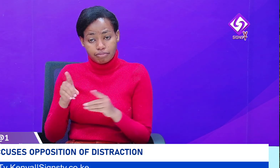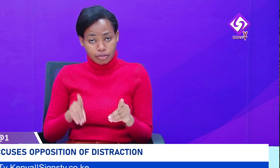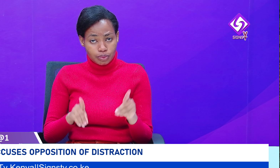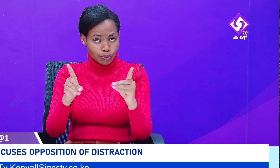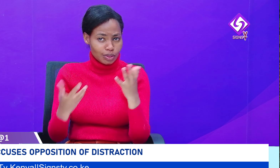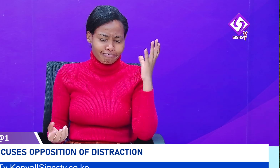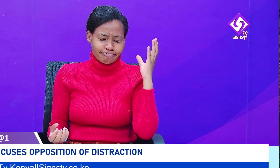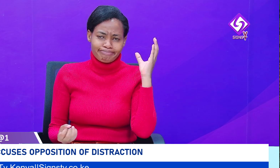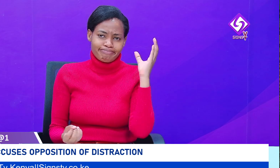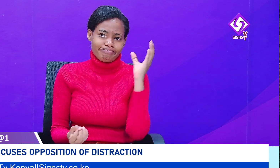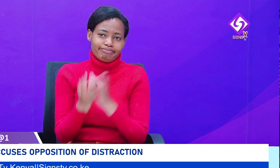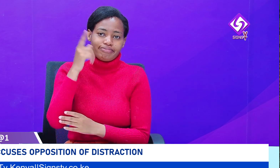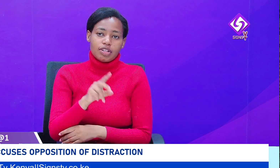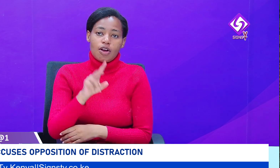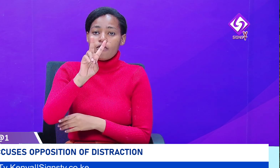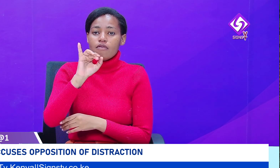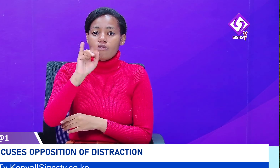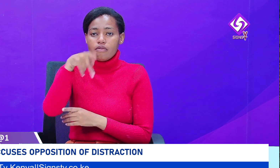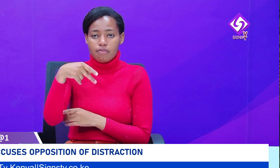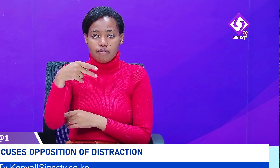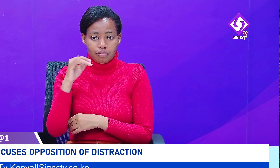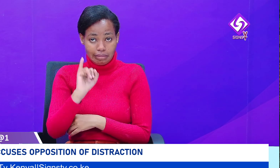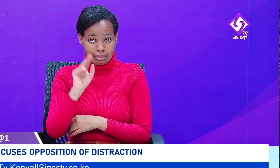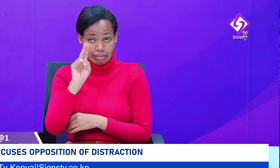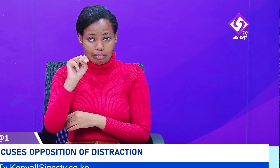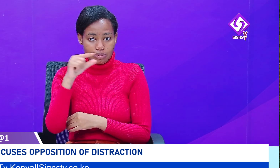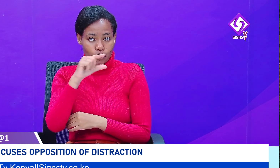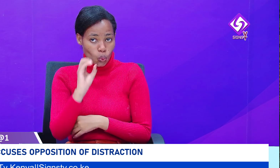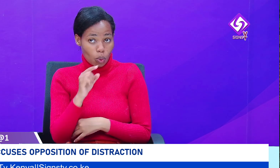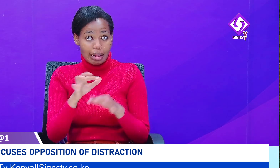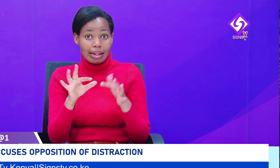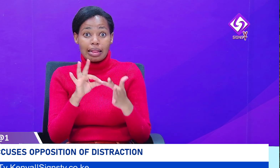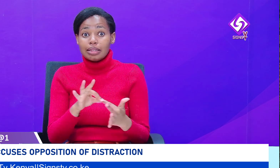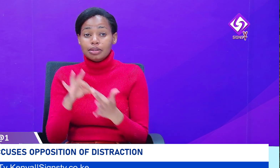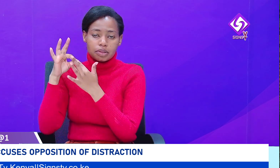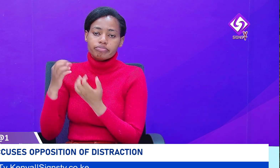Speaking in Kilifi County during the launch of the Vipingo Special Economic Zone,